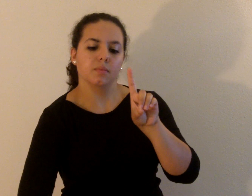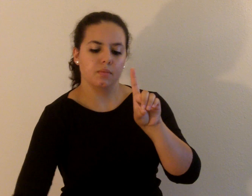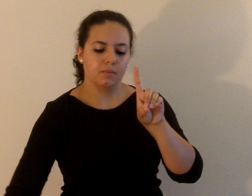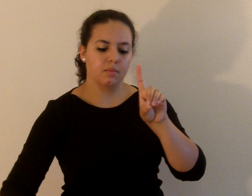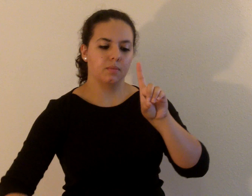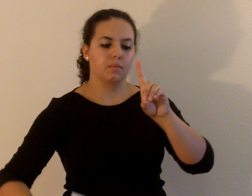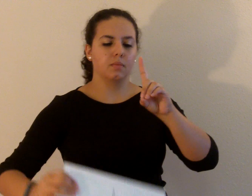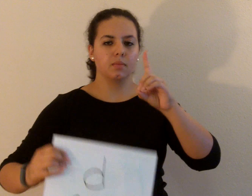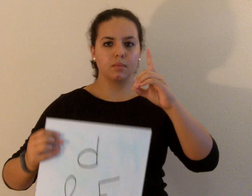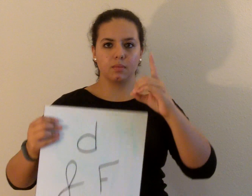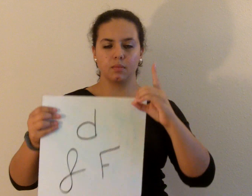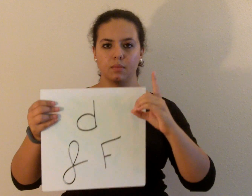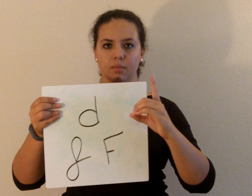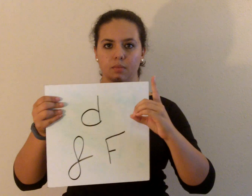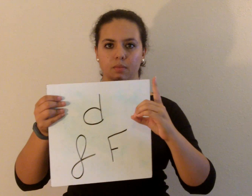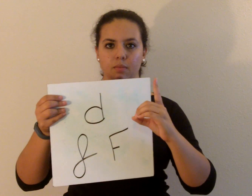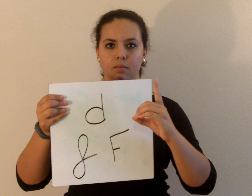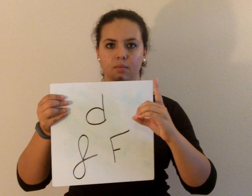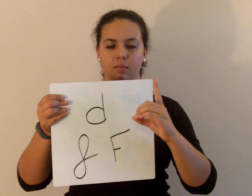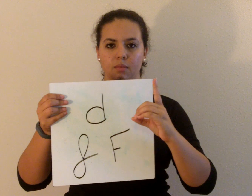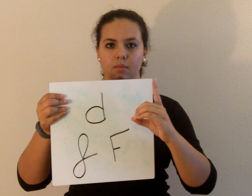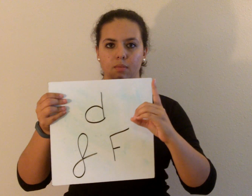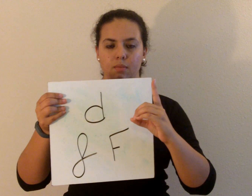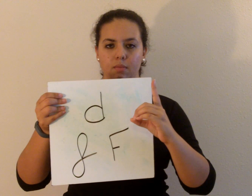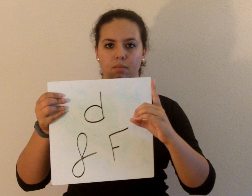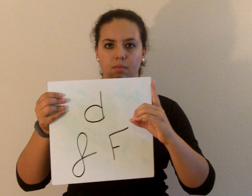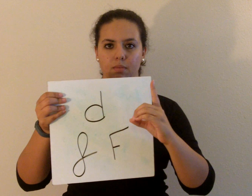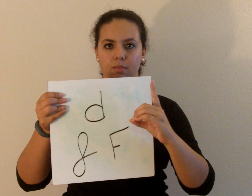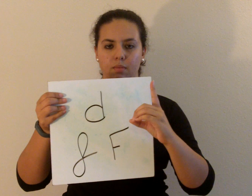whiteboard, look how the D is making a D.